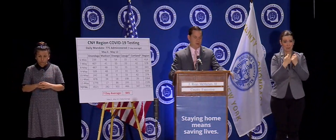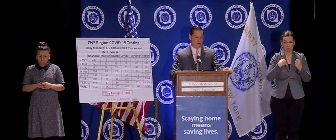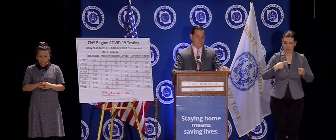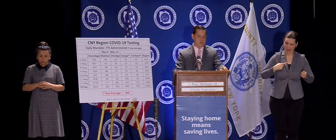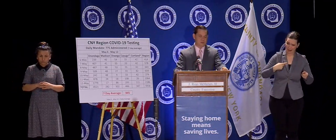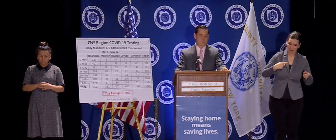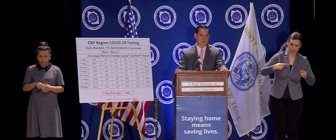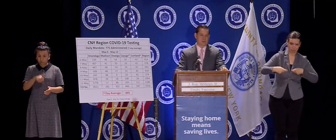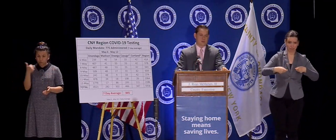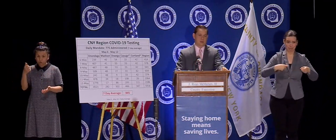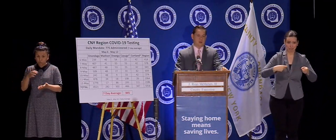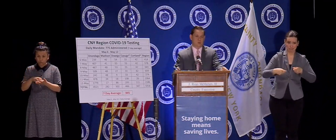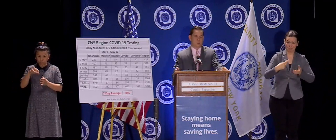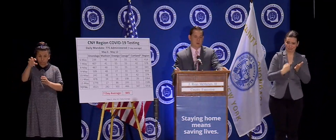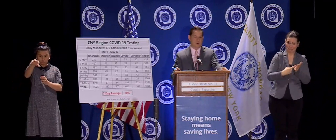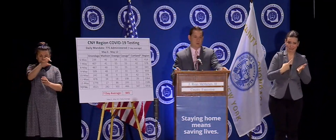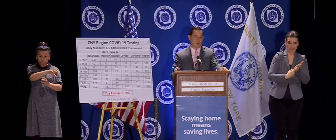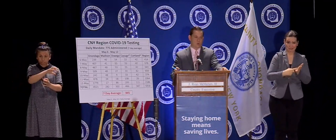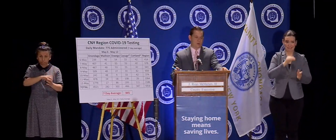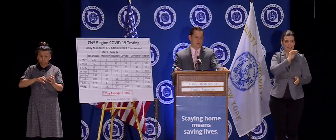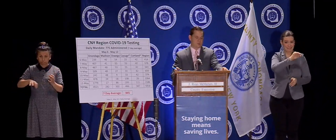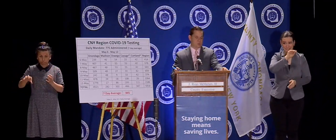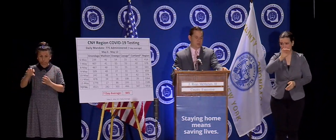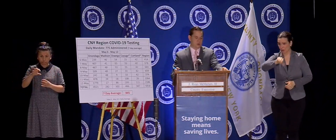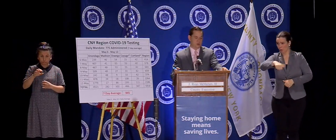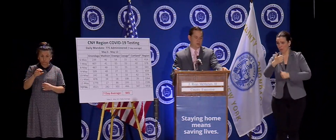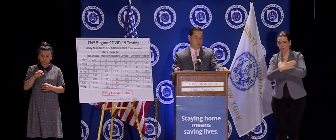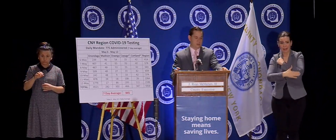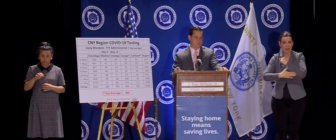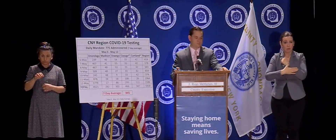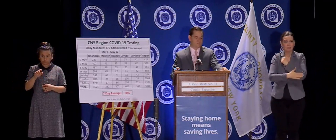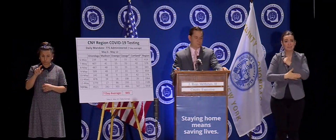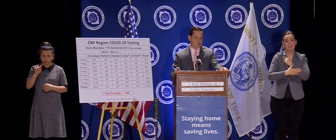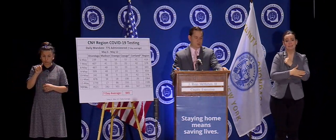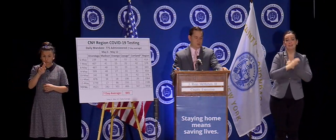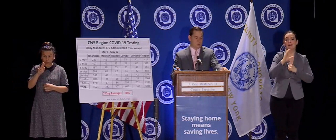My partners in Cayuga and Cortland and Oswego and